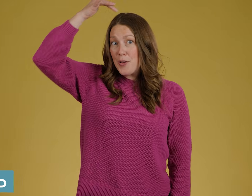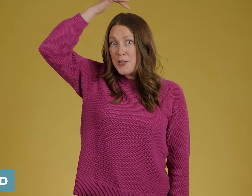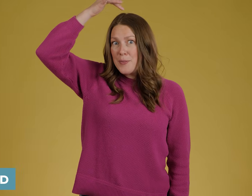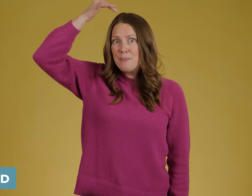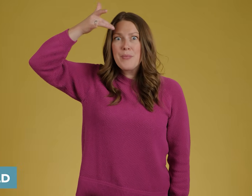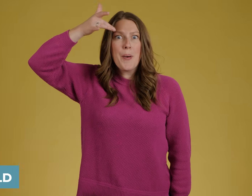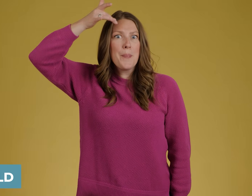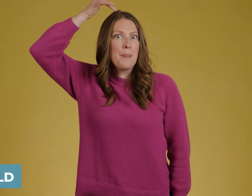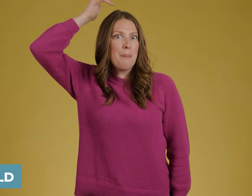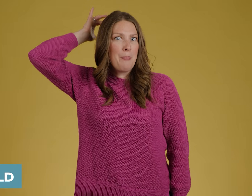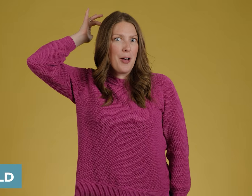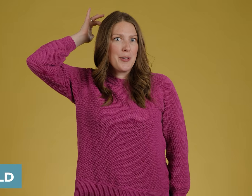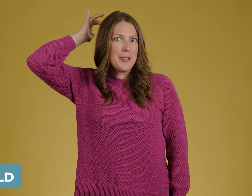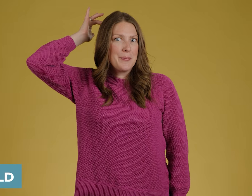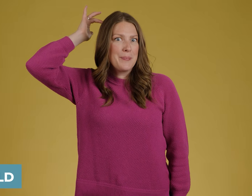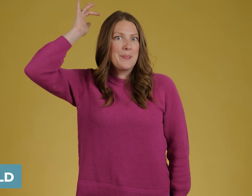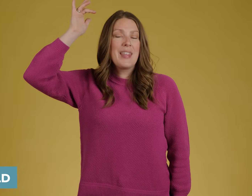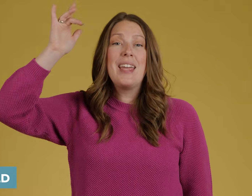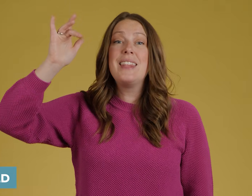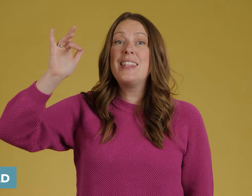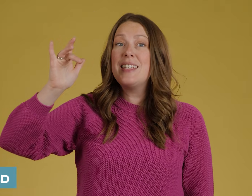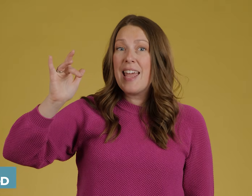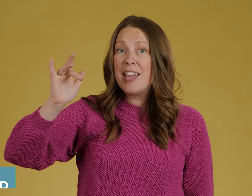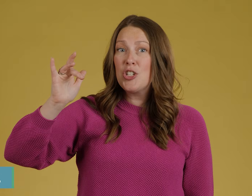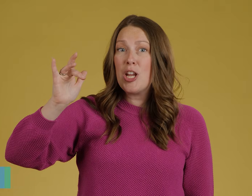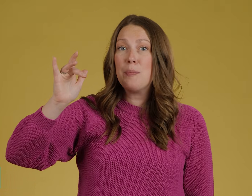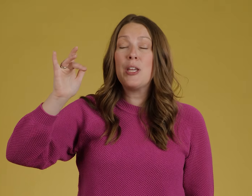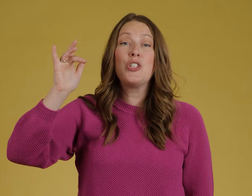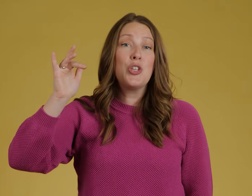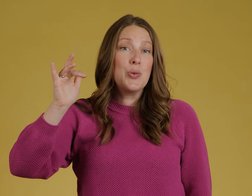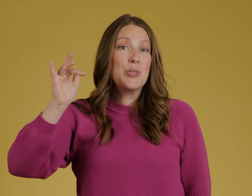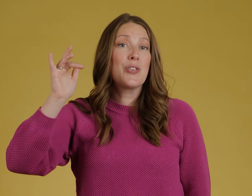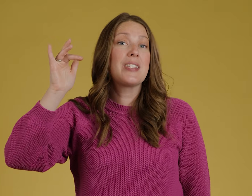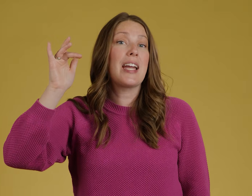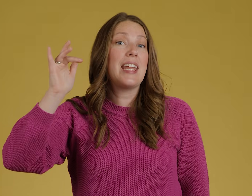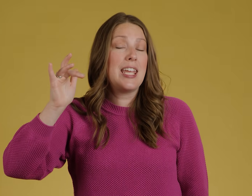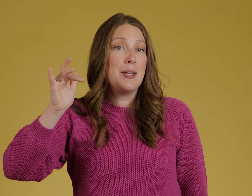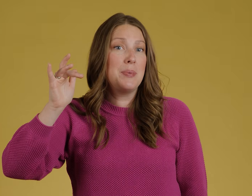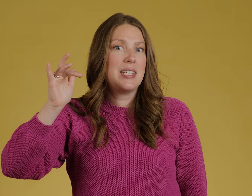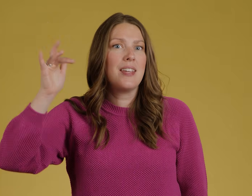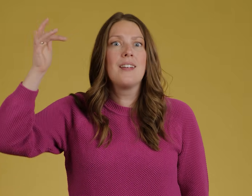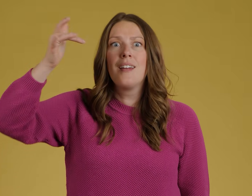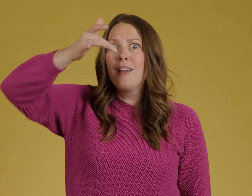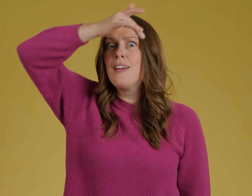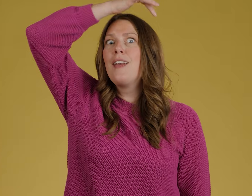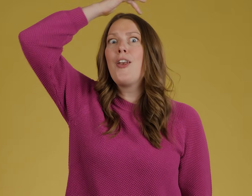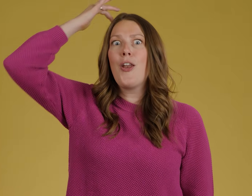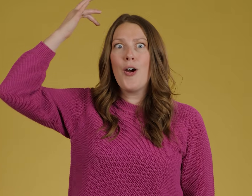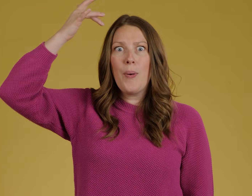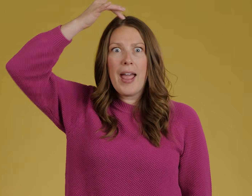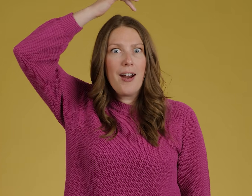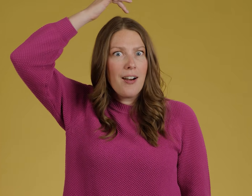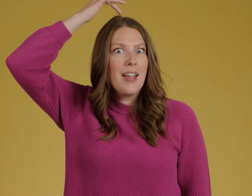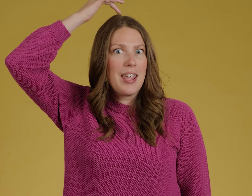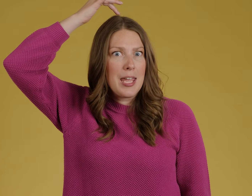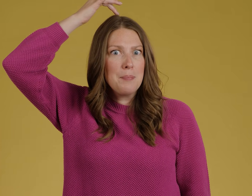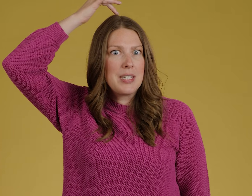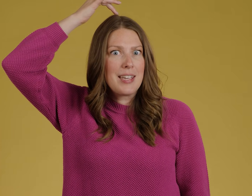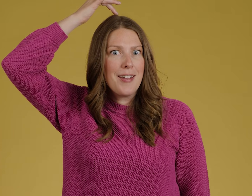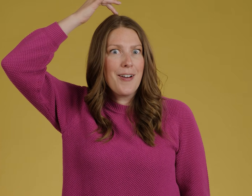Bald. Bald. This hand shape is used for the sign empty. No hair, empty